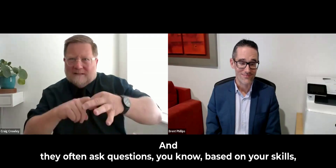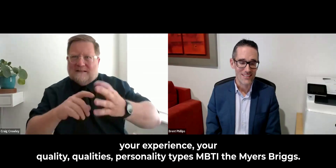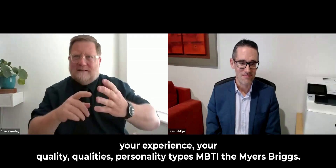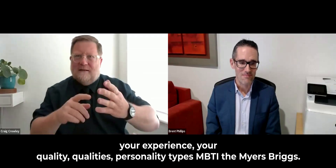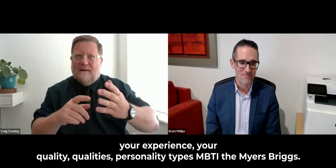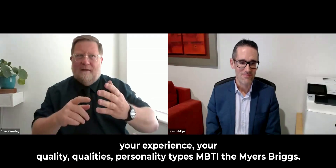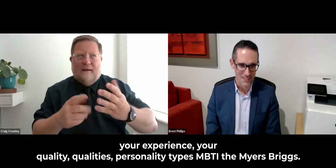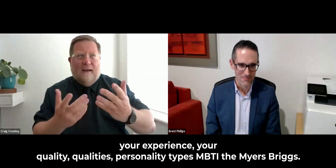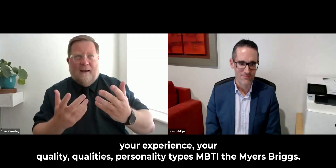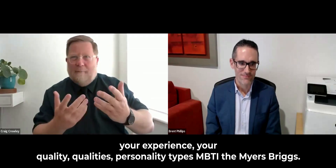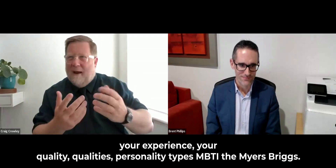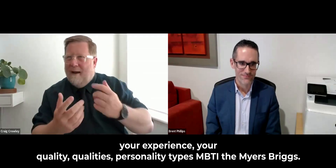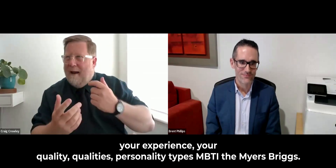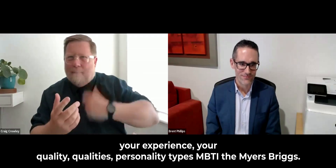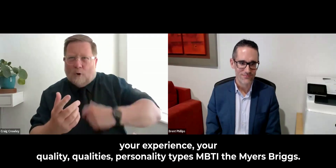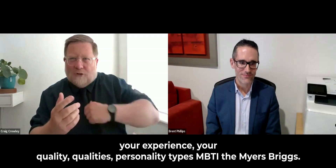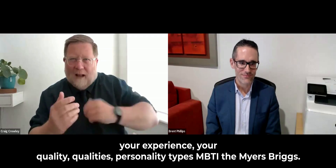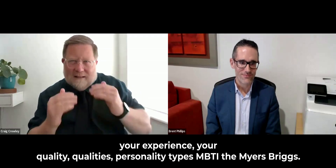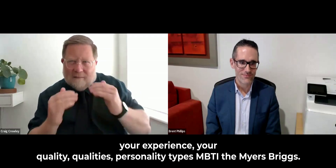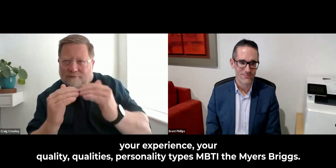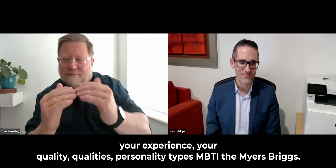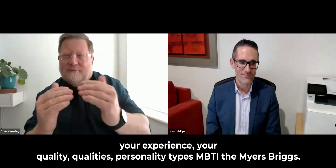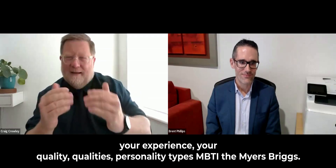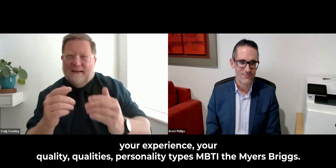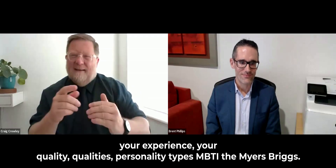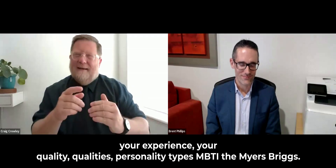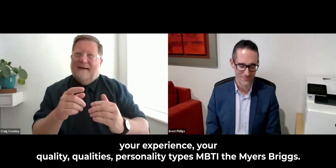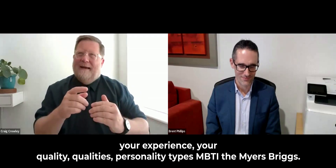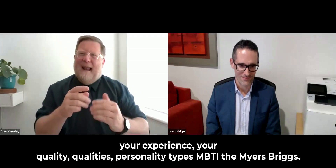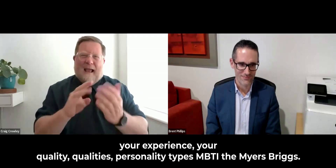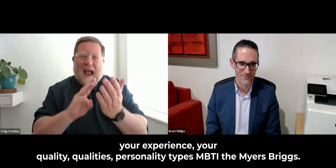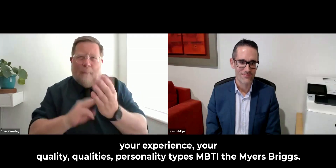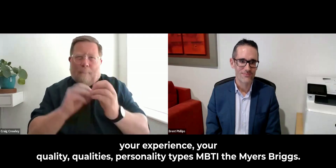your experience, your qualities, personality types,